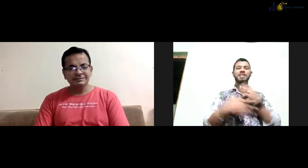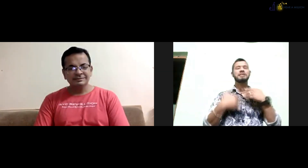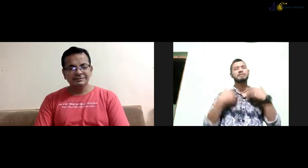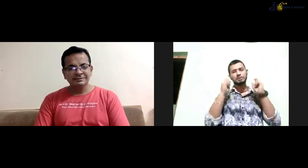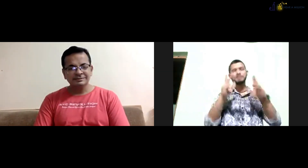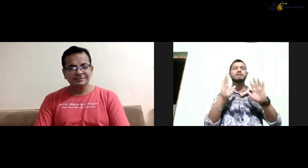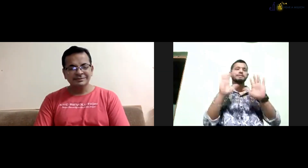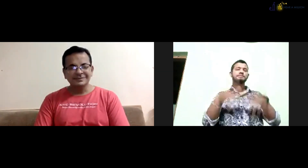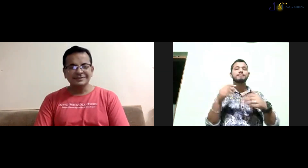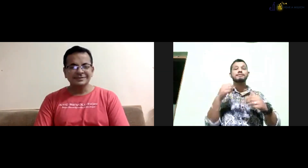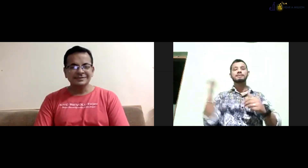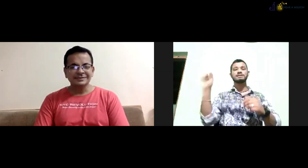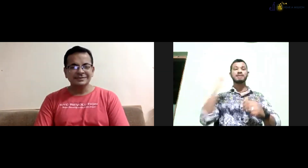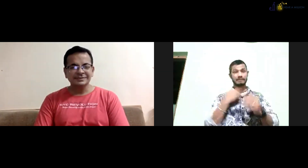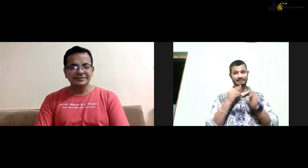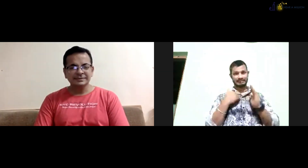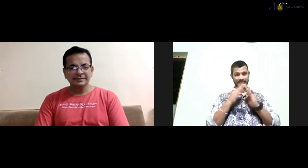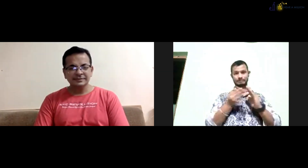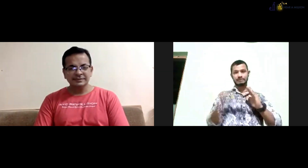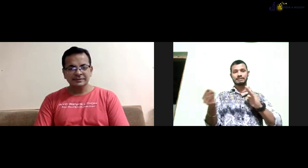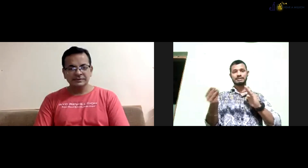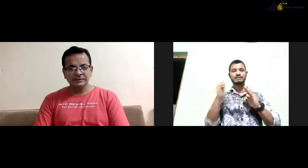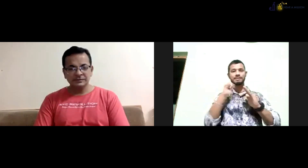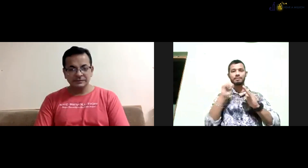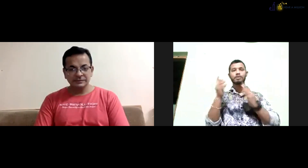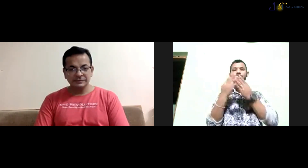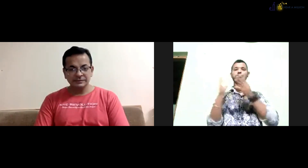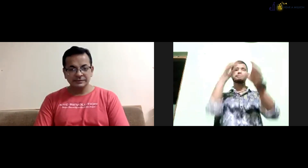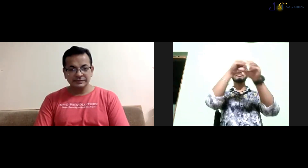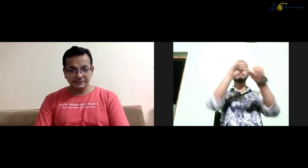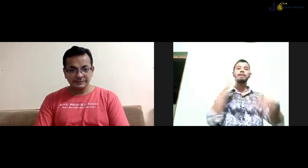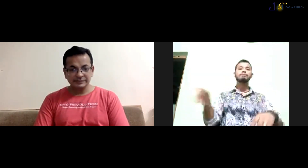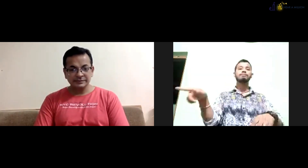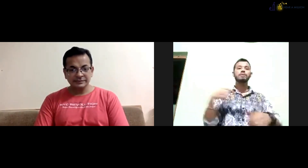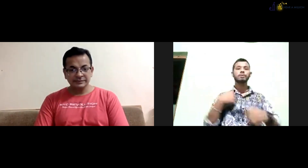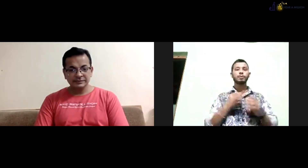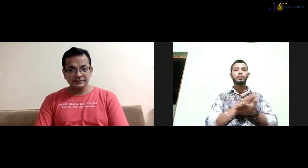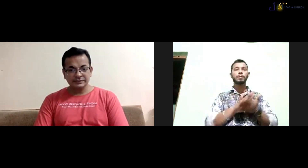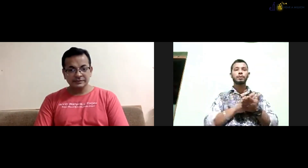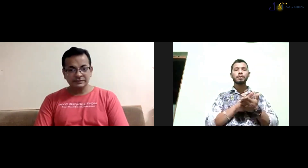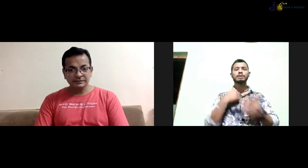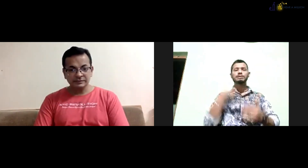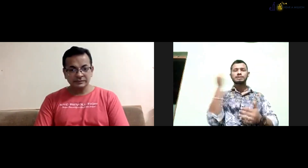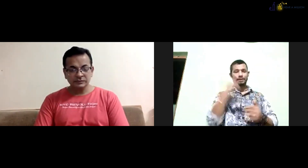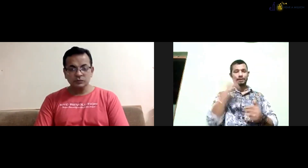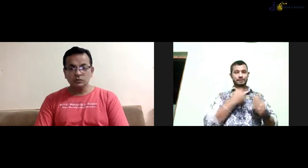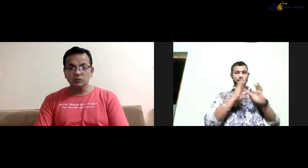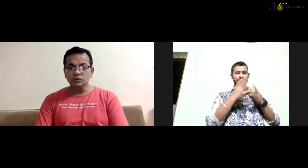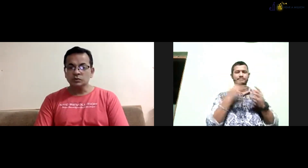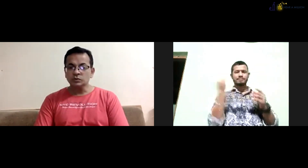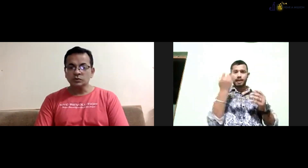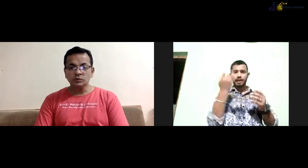the playground always. So I wasn't much into study also. So